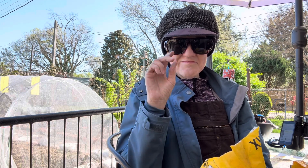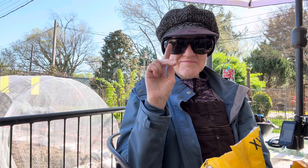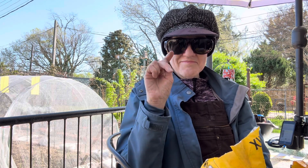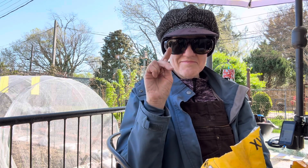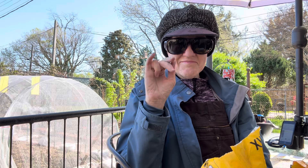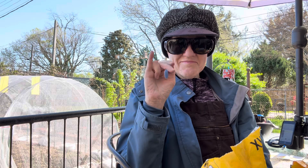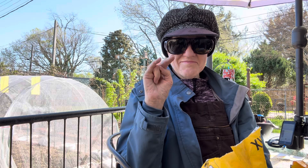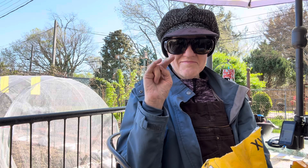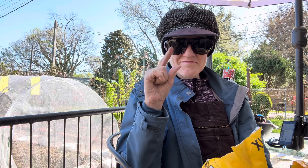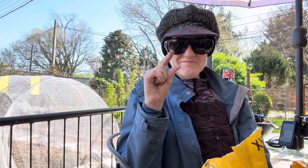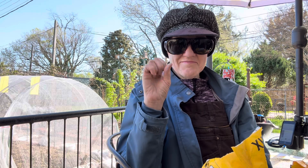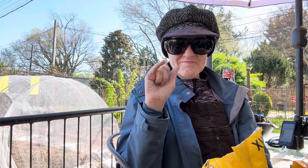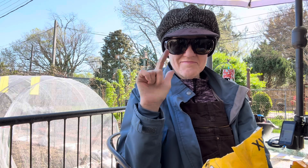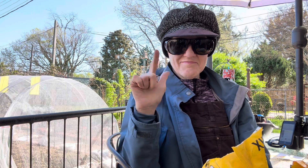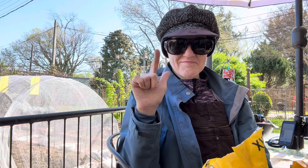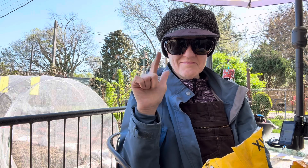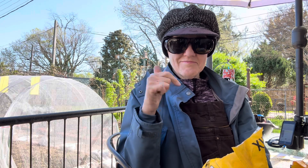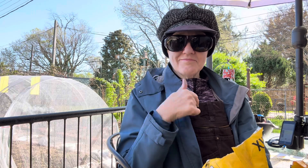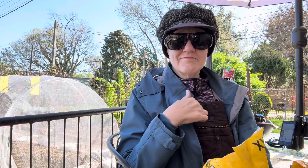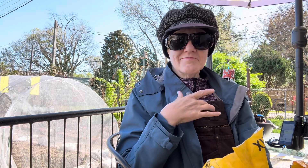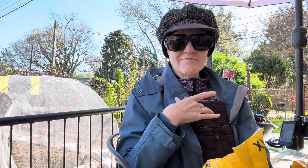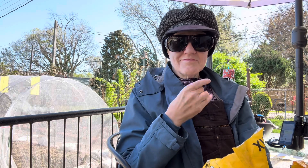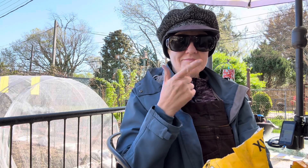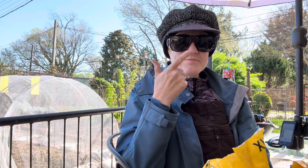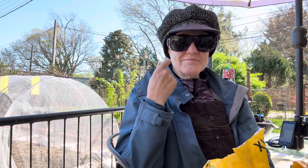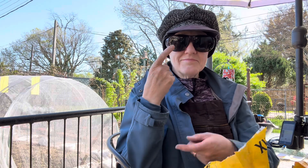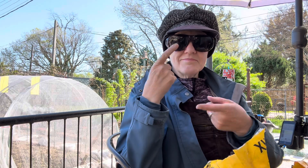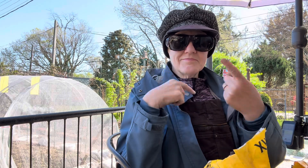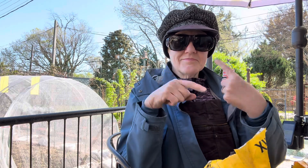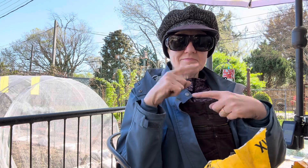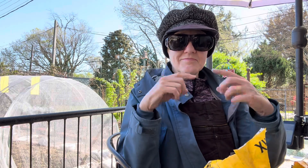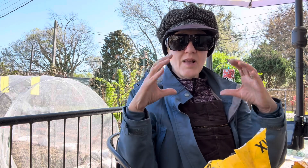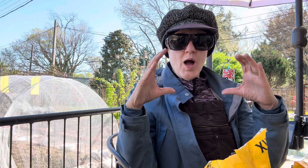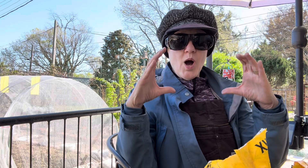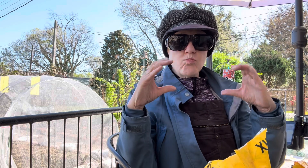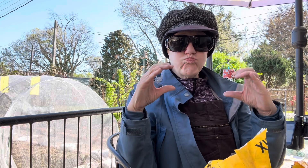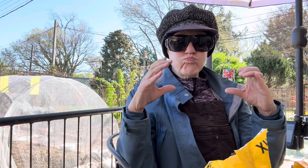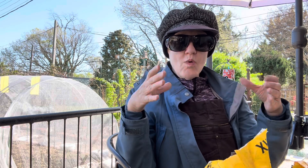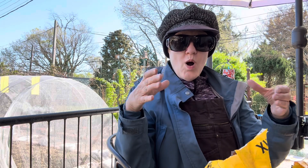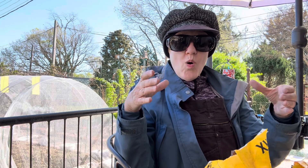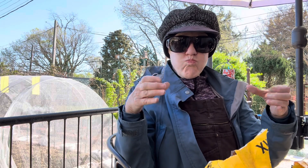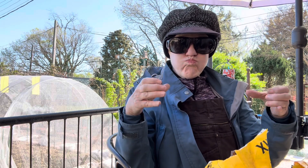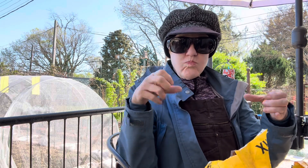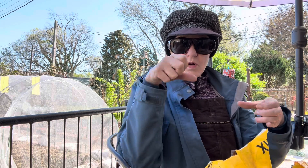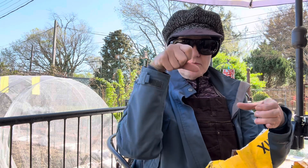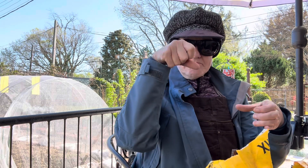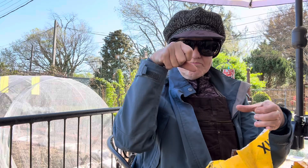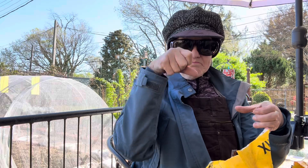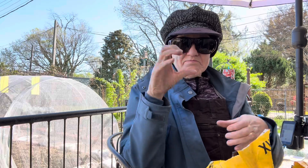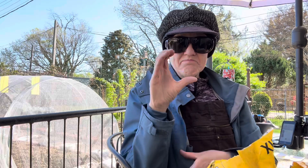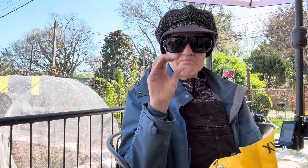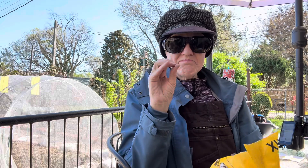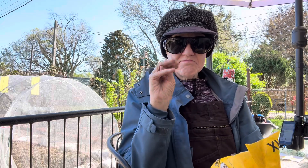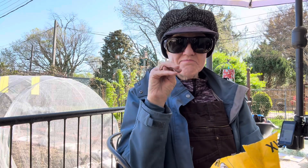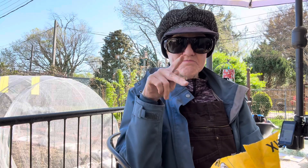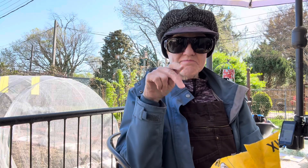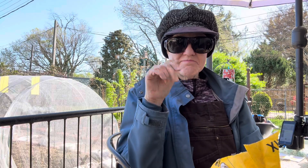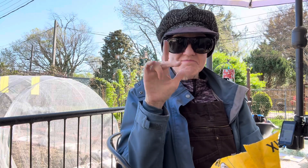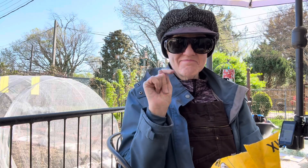I like that it comes in a compressed container. It has a handle. It's easy